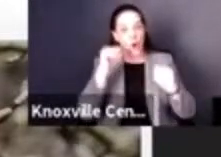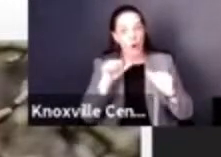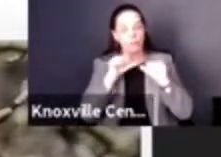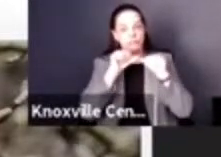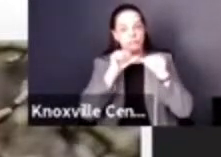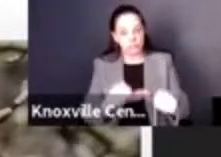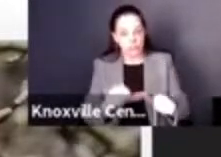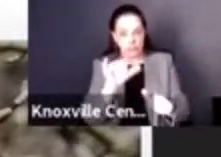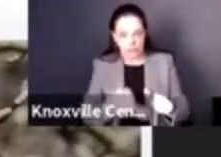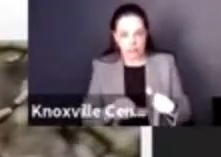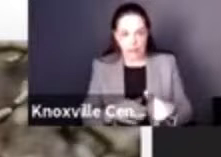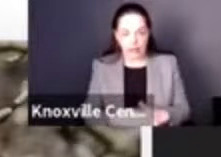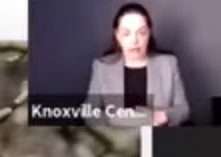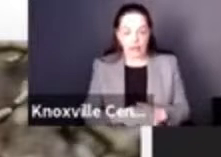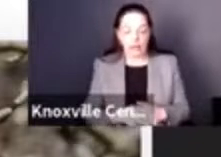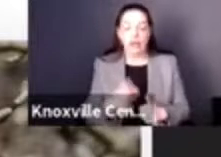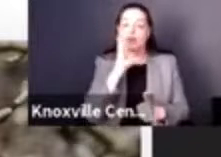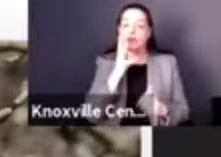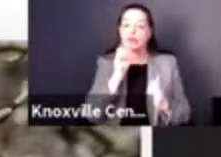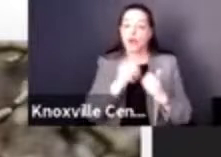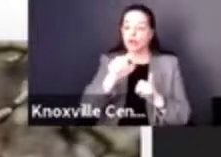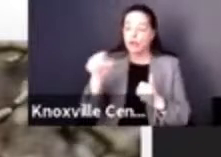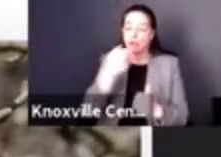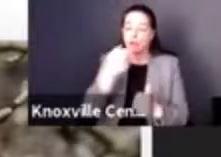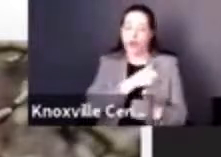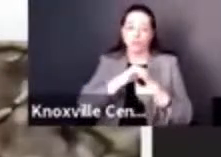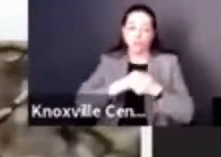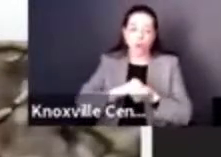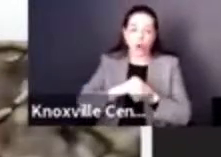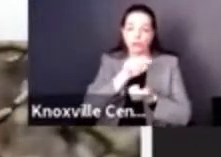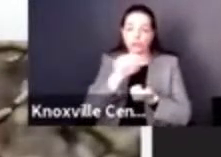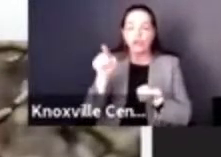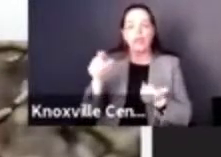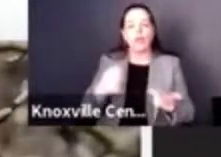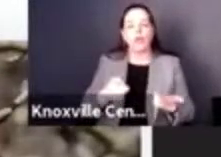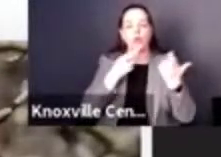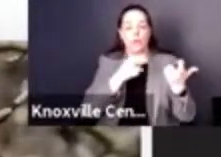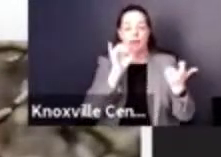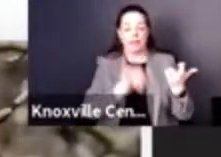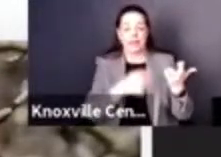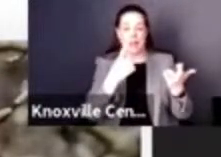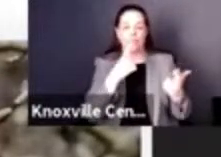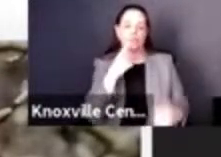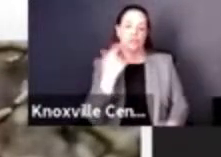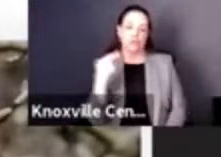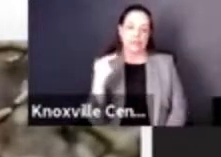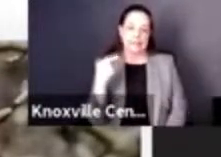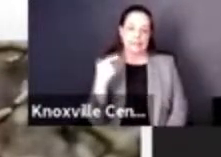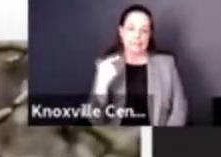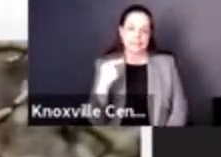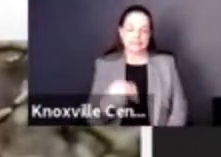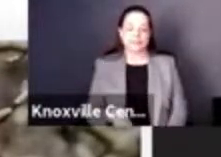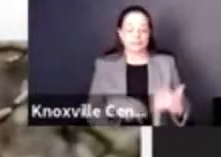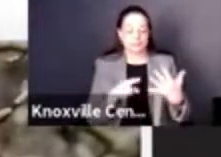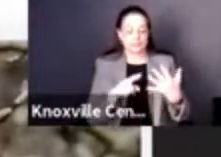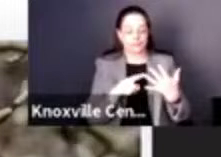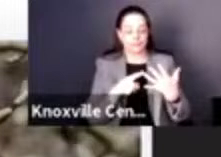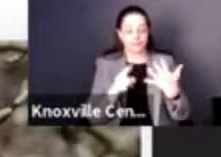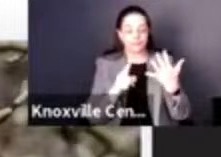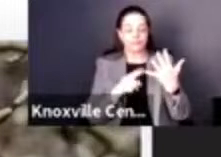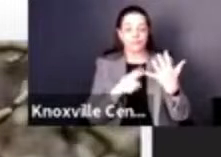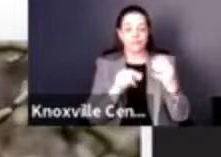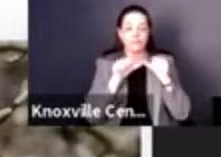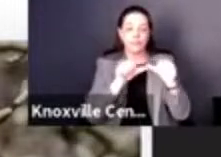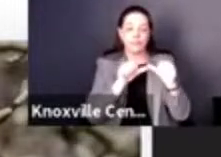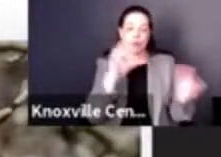to continue. After speaking with our hospital partners, they have recommended that this benchmark be represented as green. Our fifth benchmark,